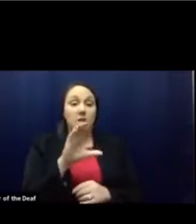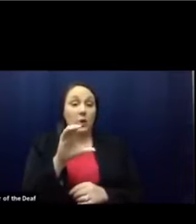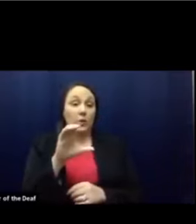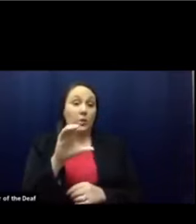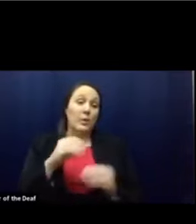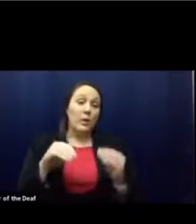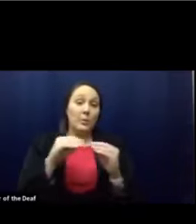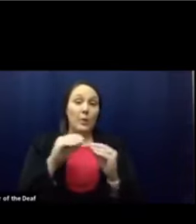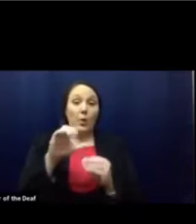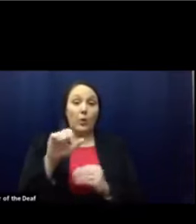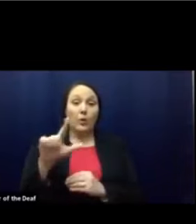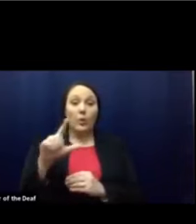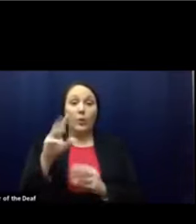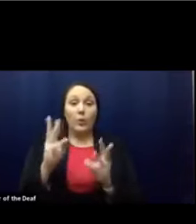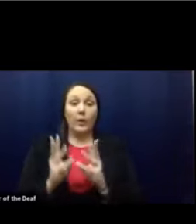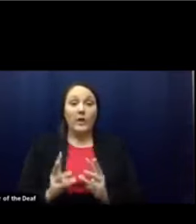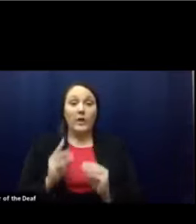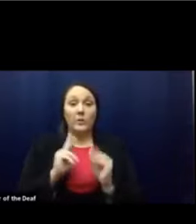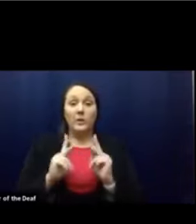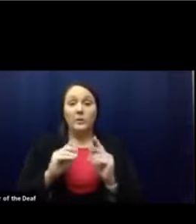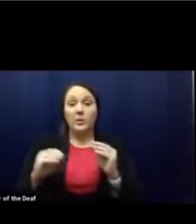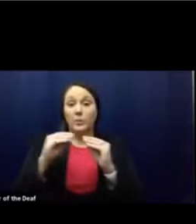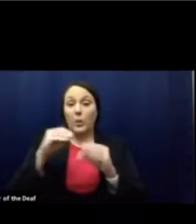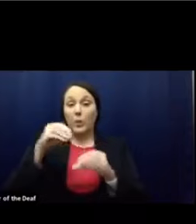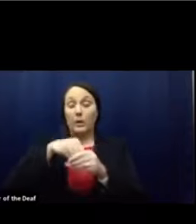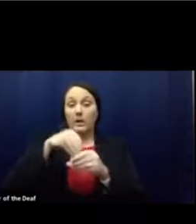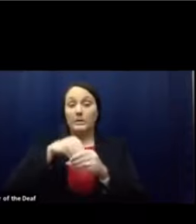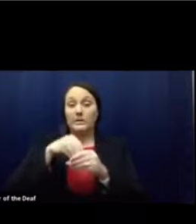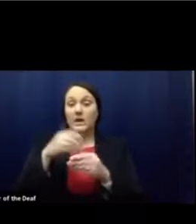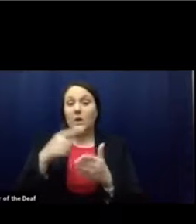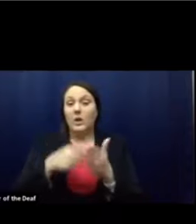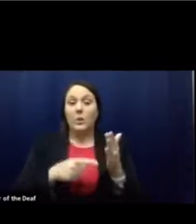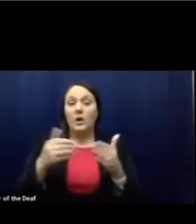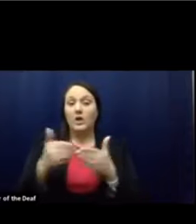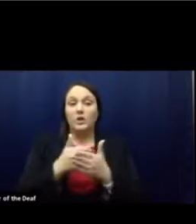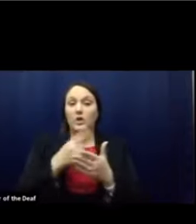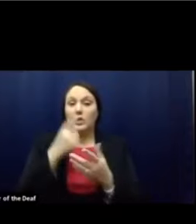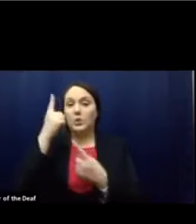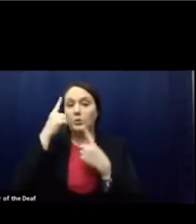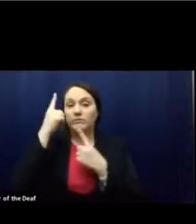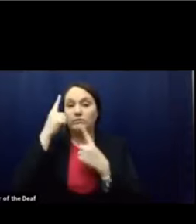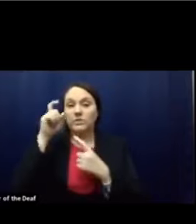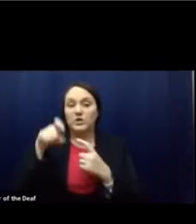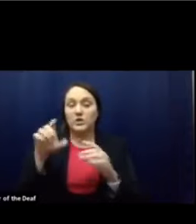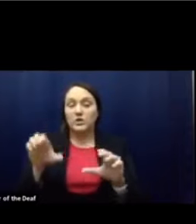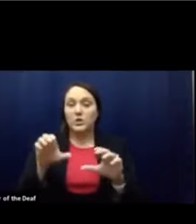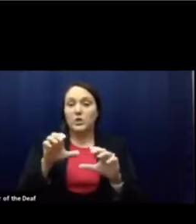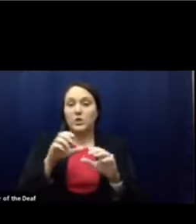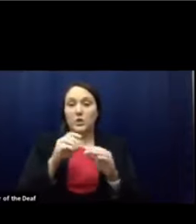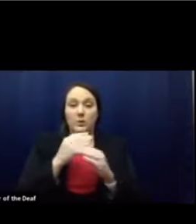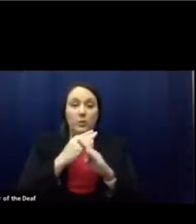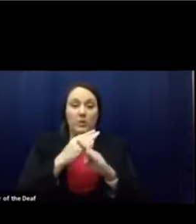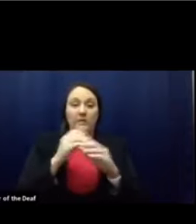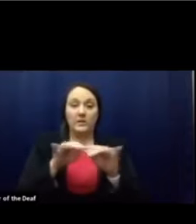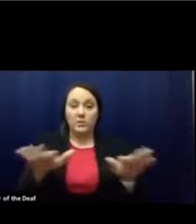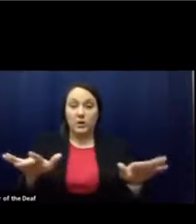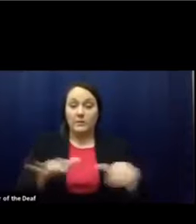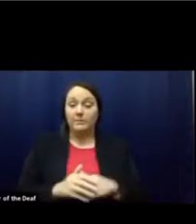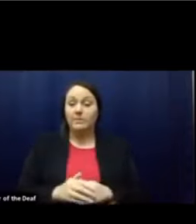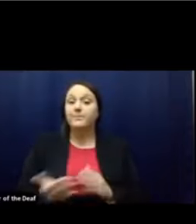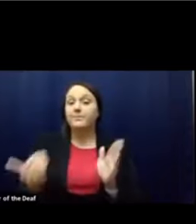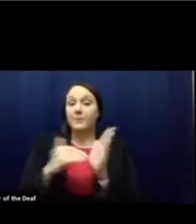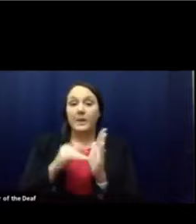approaches and people will be spending more time indoors, what new considerations should people take in preventing the spread of the virus? Again,